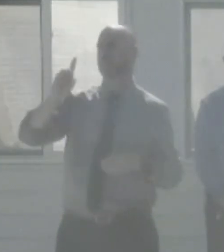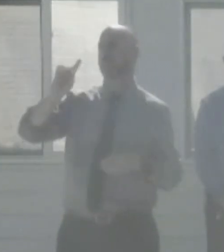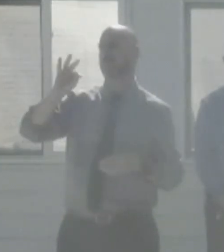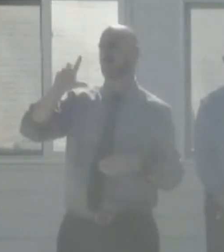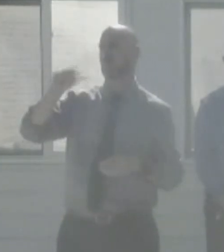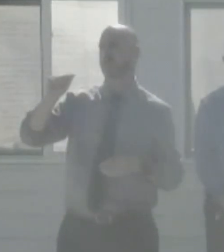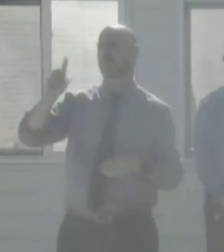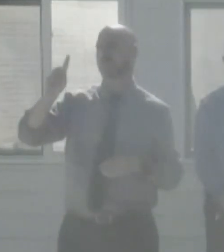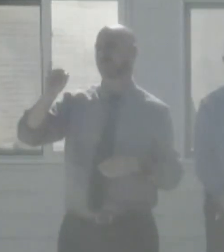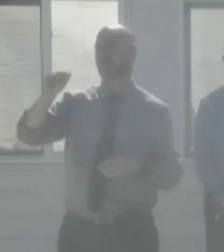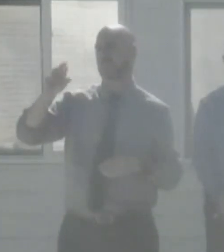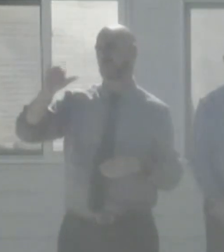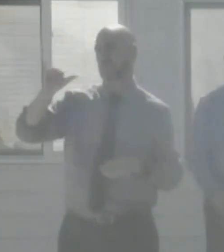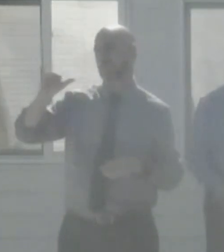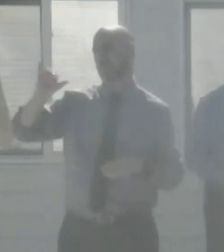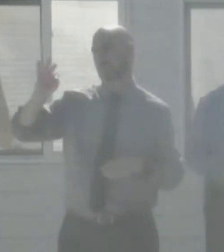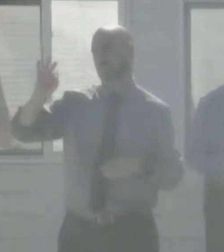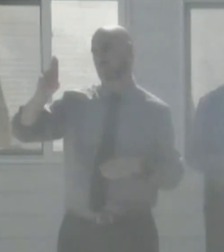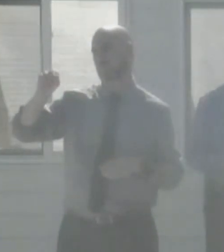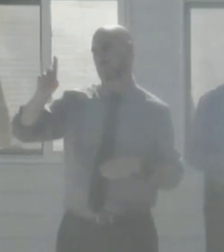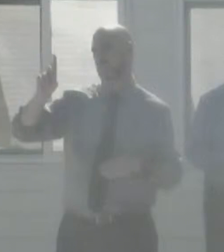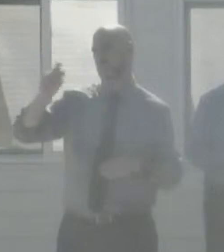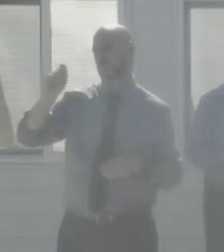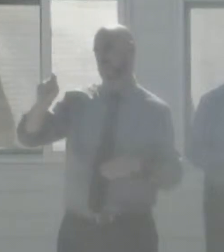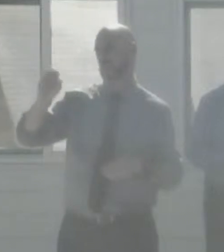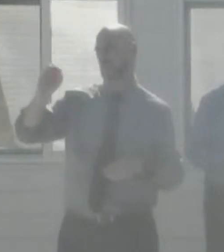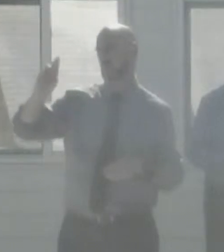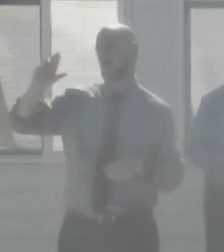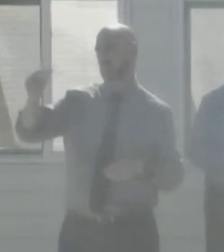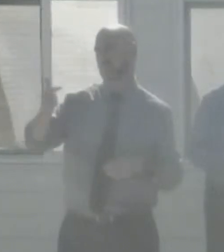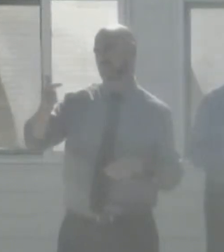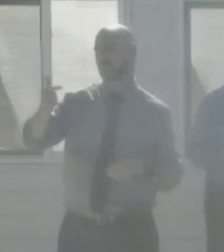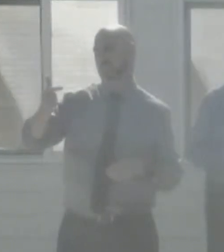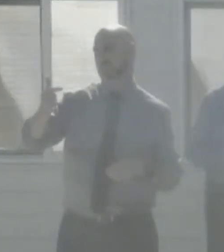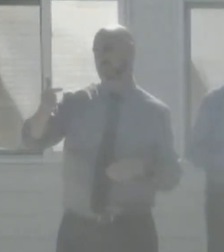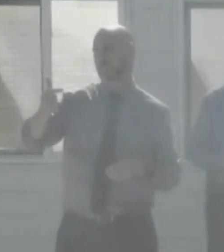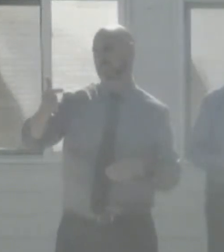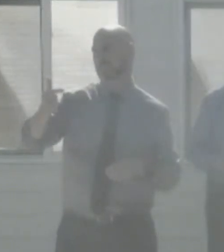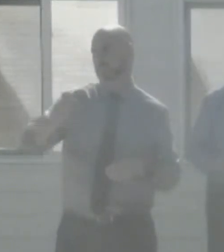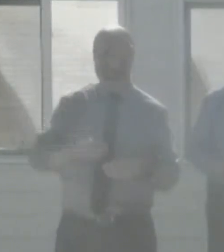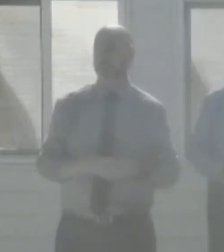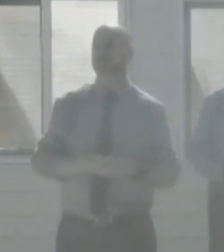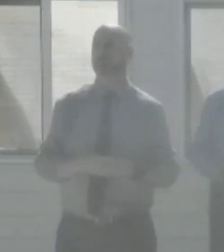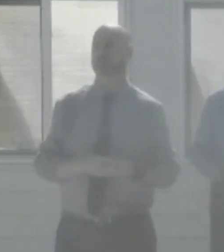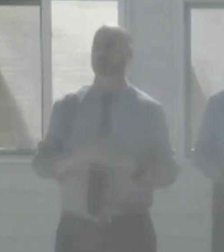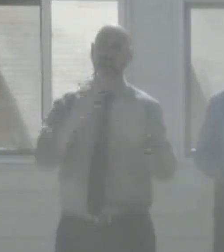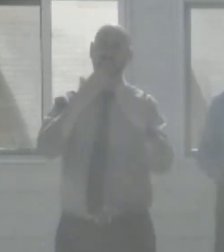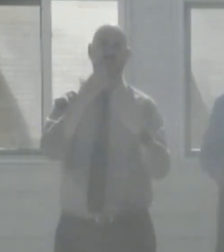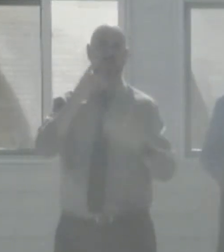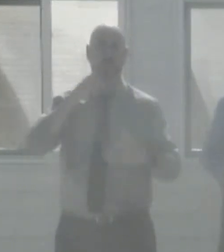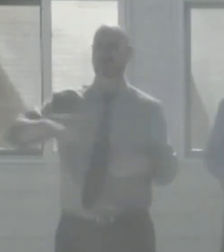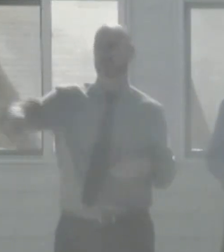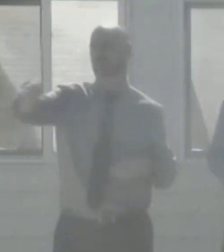floridadisasterfund.org. I want to thank everybody who's worked really hard. We're still assessing the damage from this